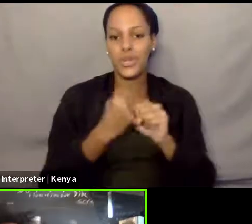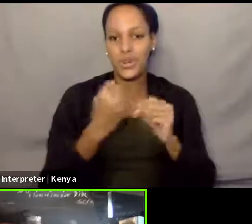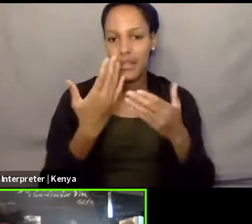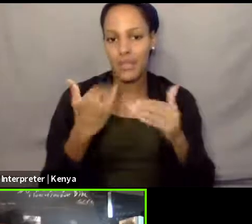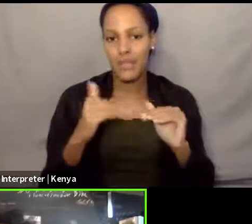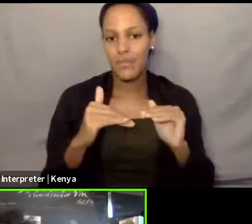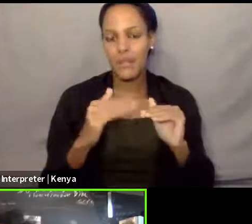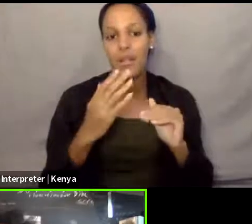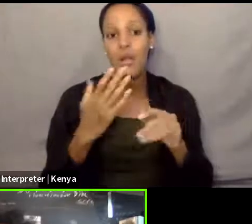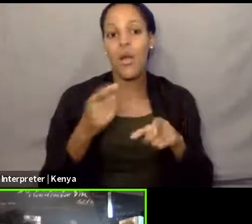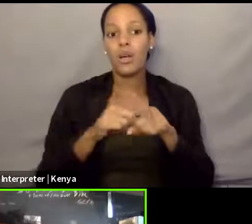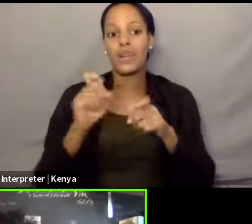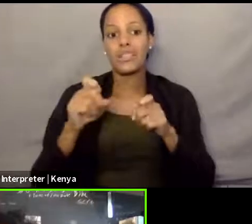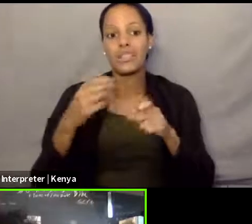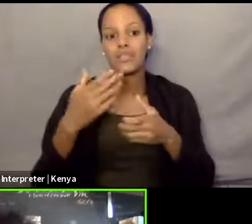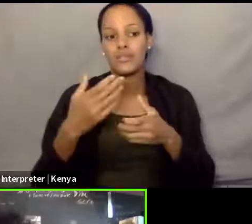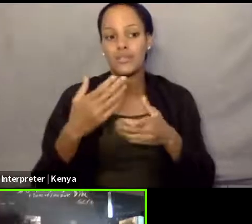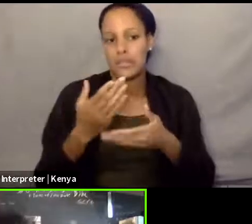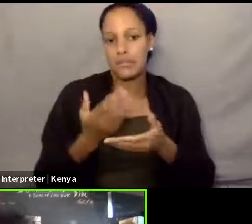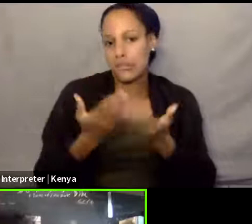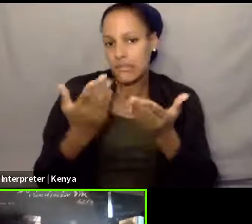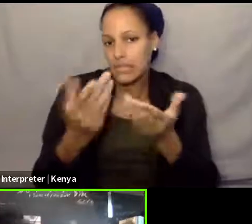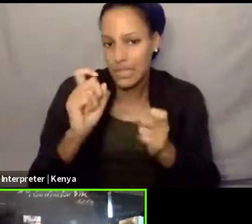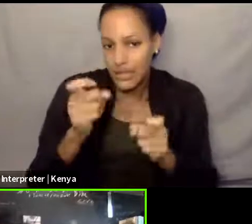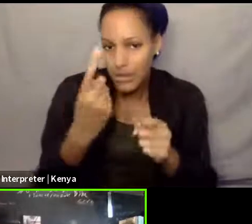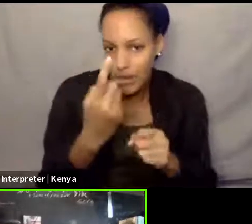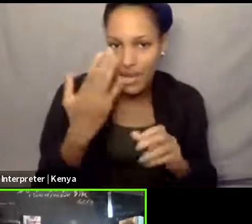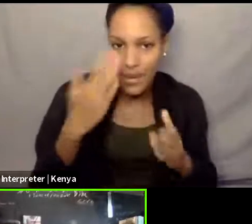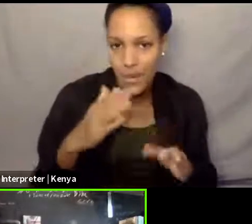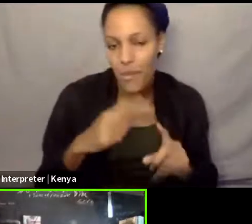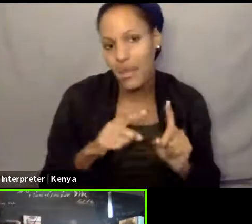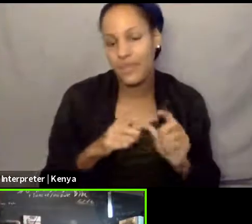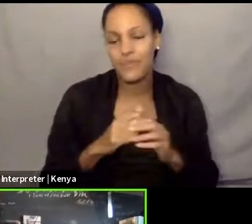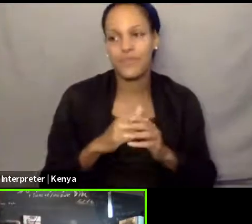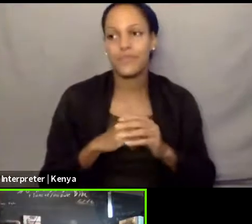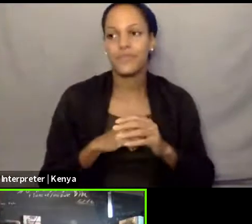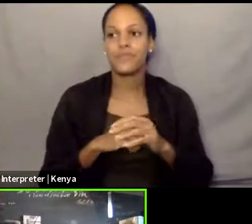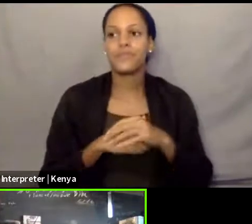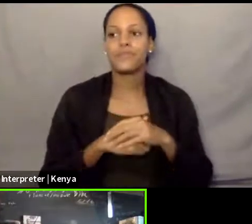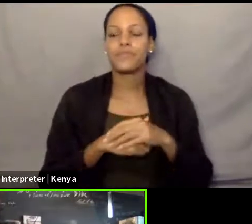Probably also needed to turn something in. That might've been the case. But